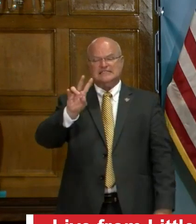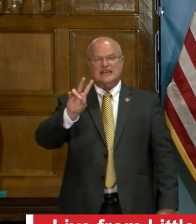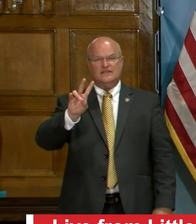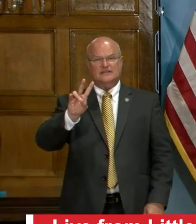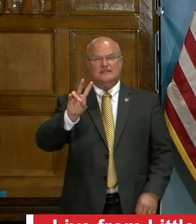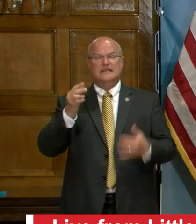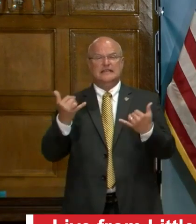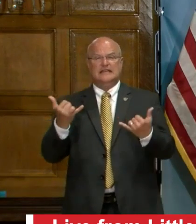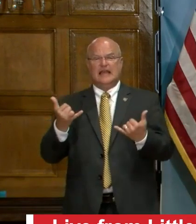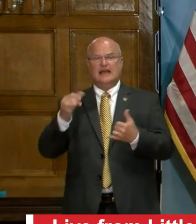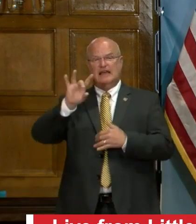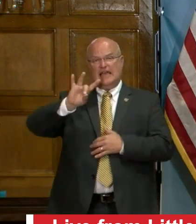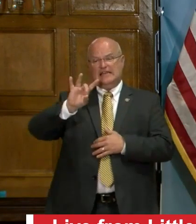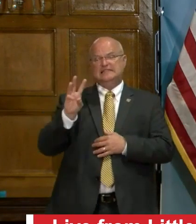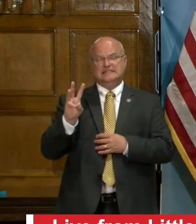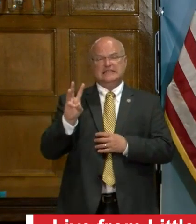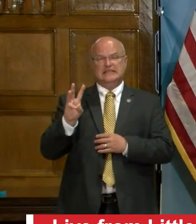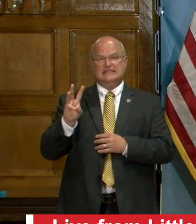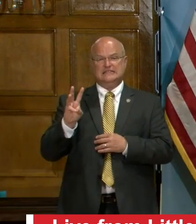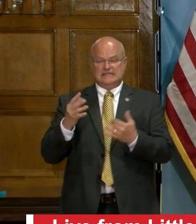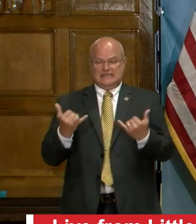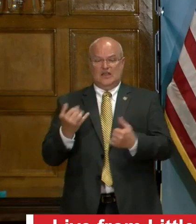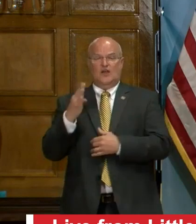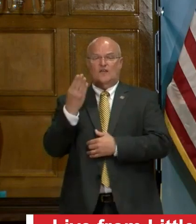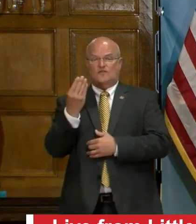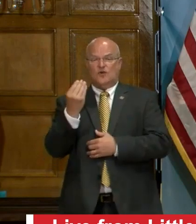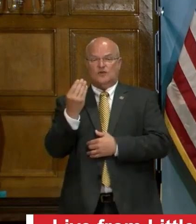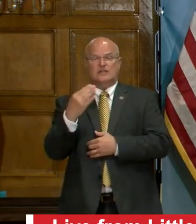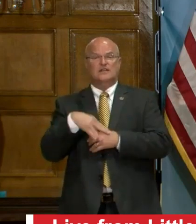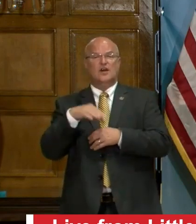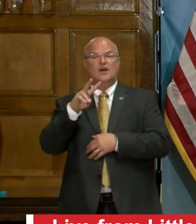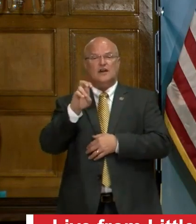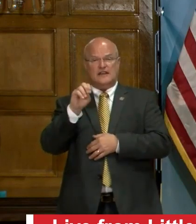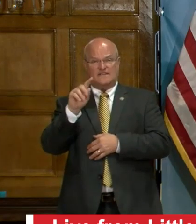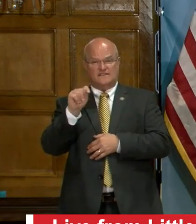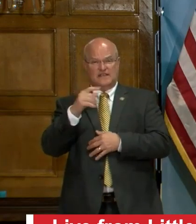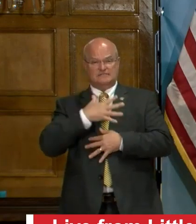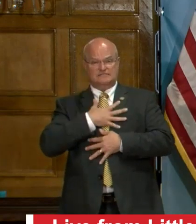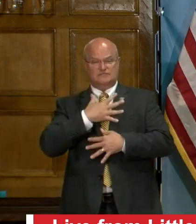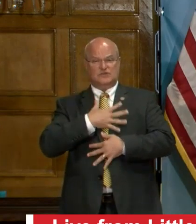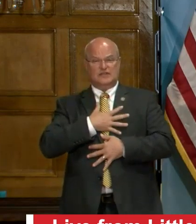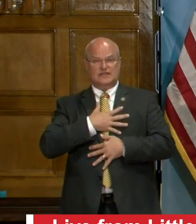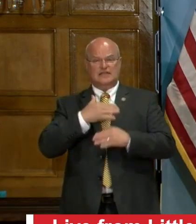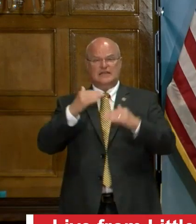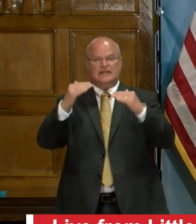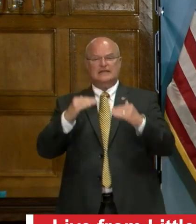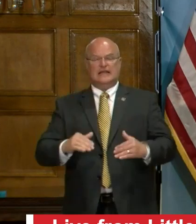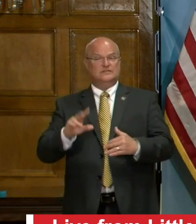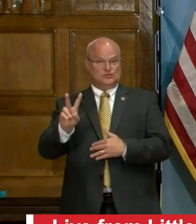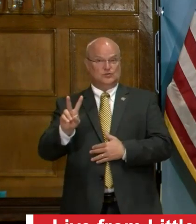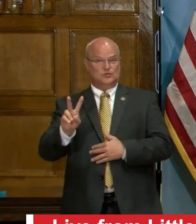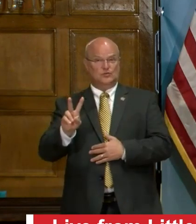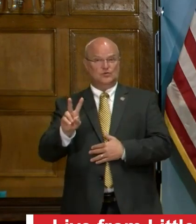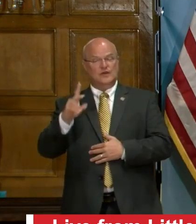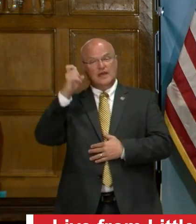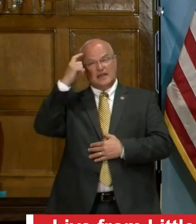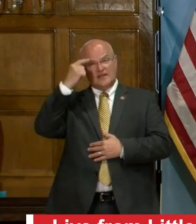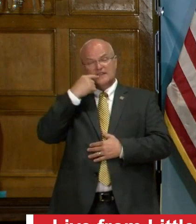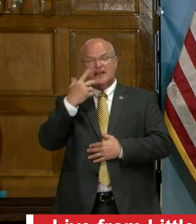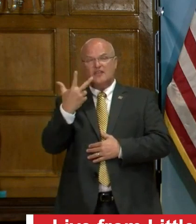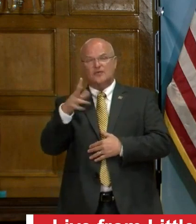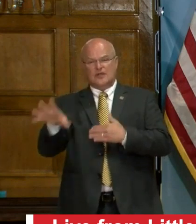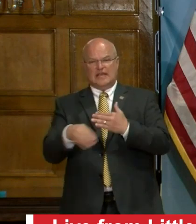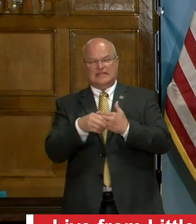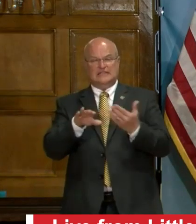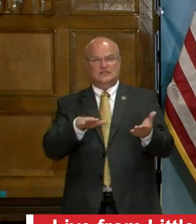to 86. We have currently 14 on a ventilator. That's a decrease of 2 from yesterday. As the governor mentioned, we've had 3